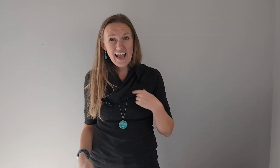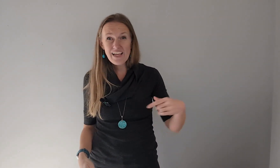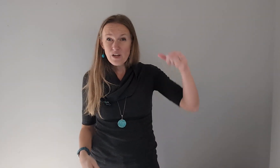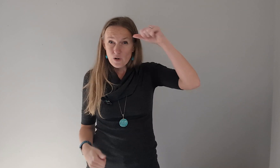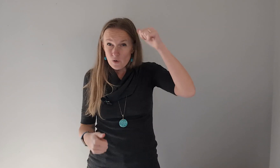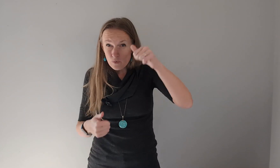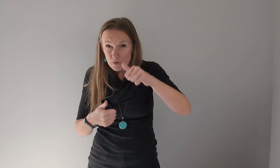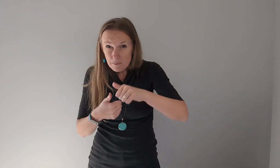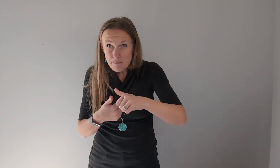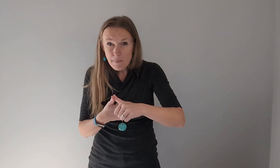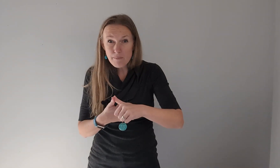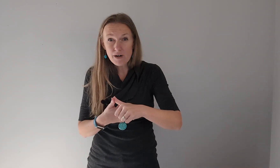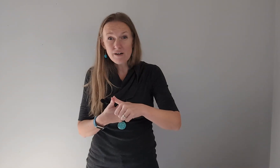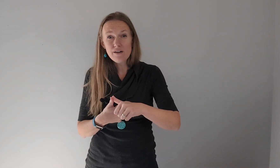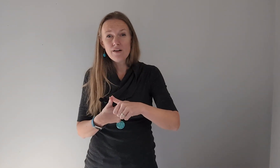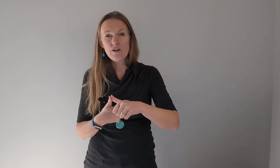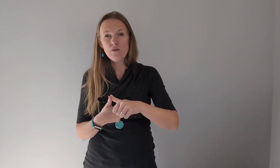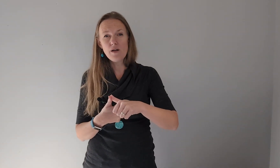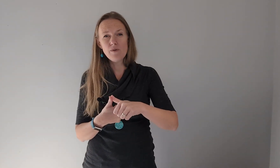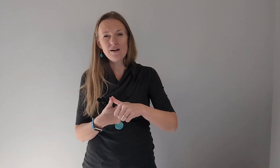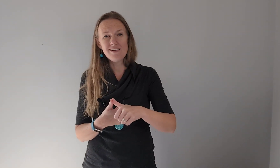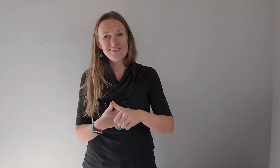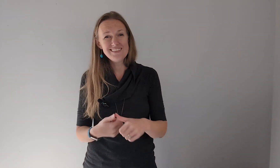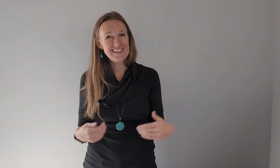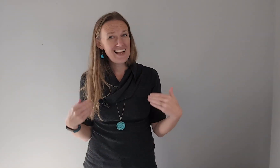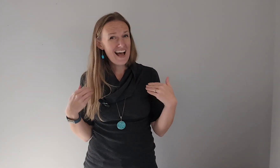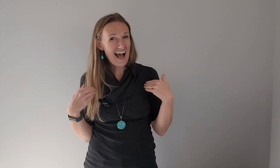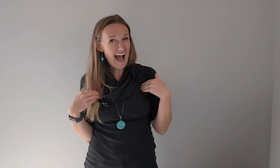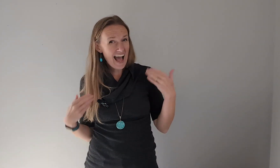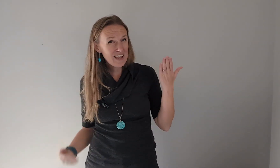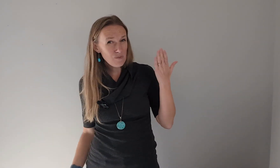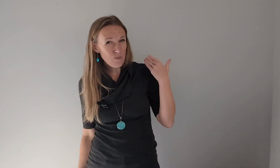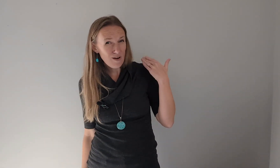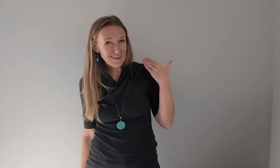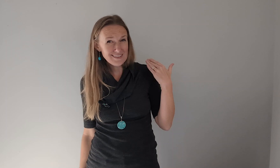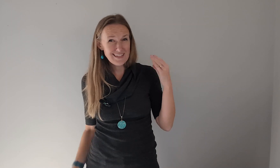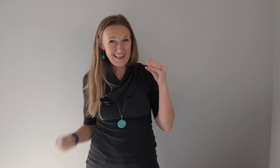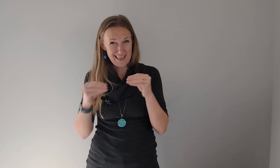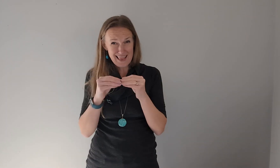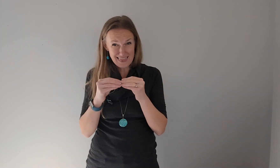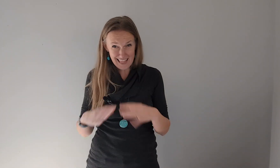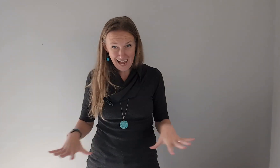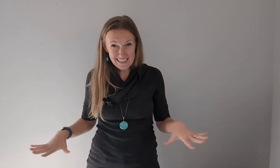I remember who I was. I was lost.